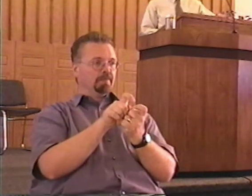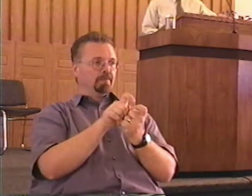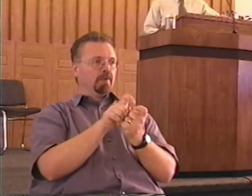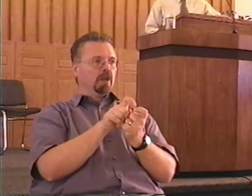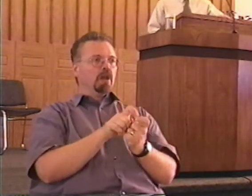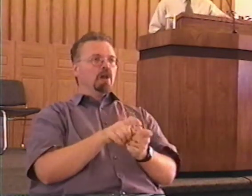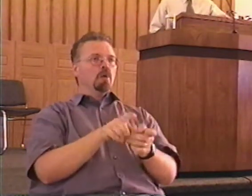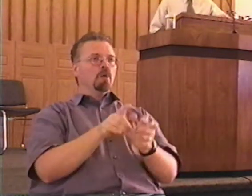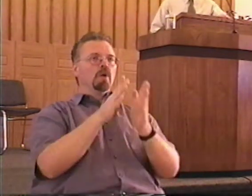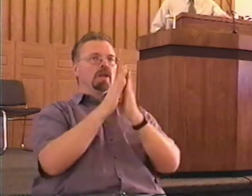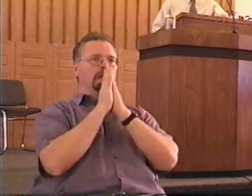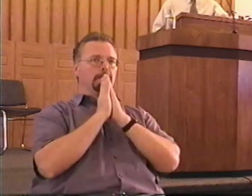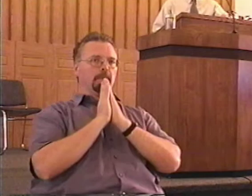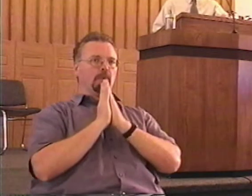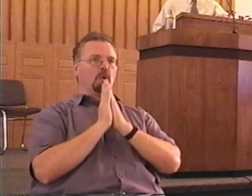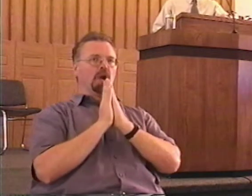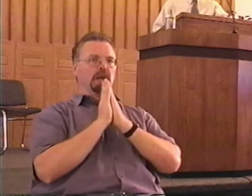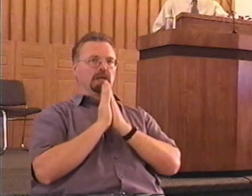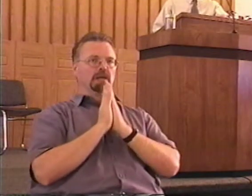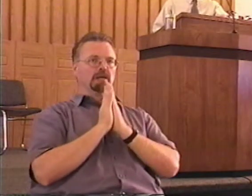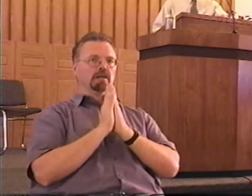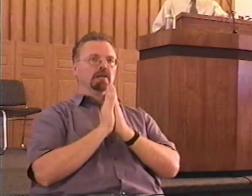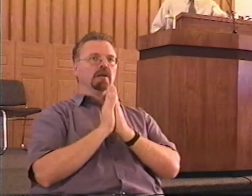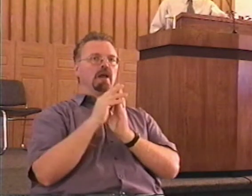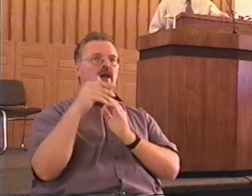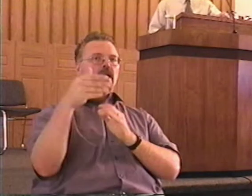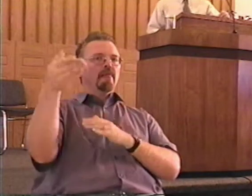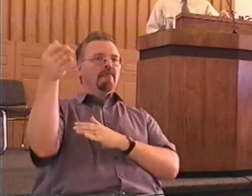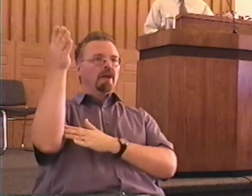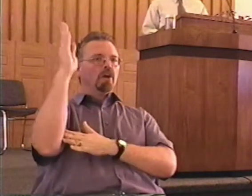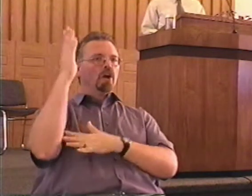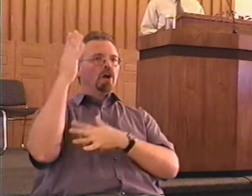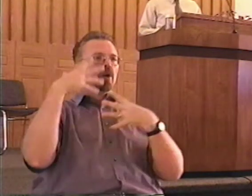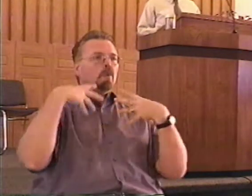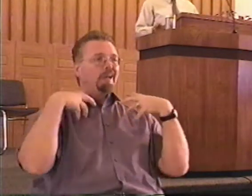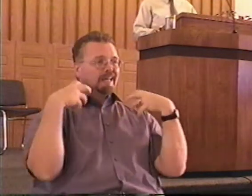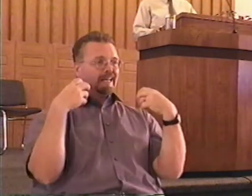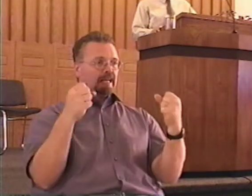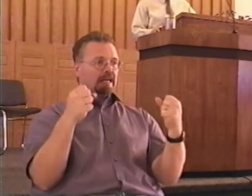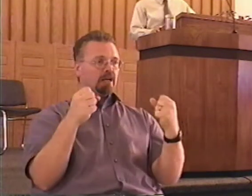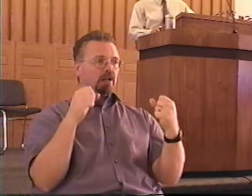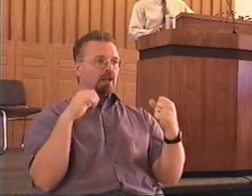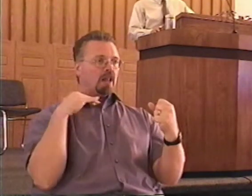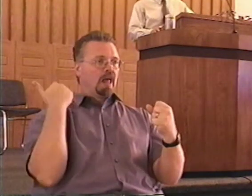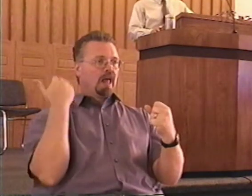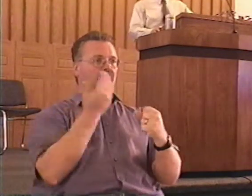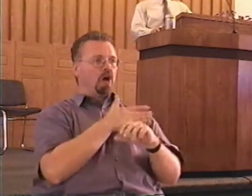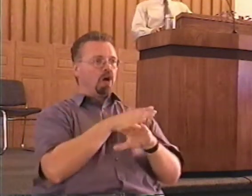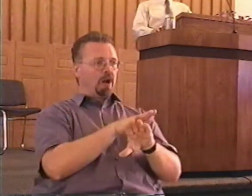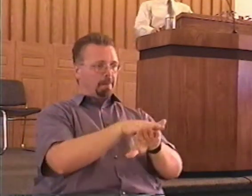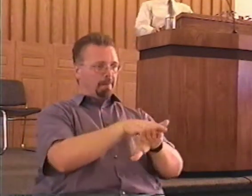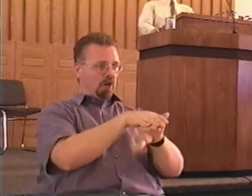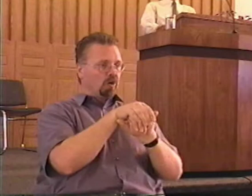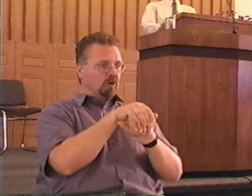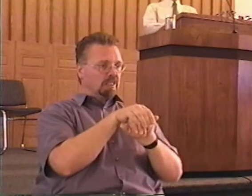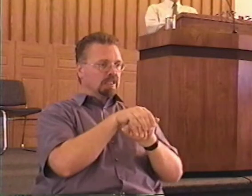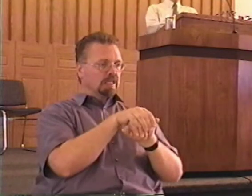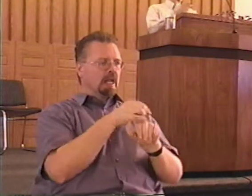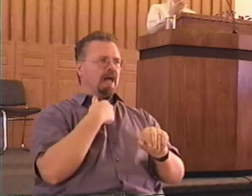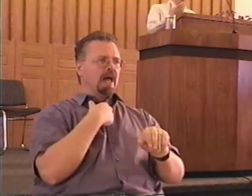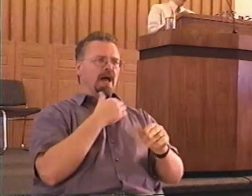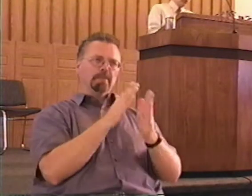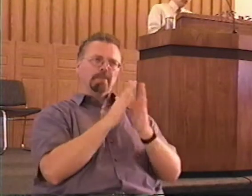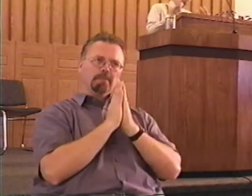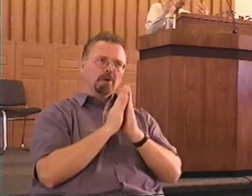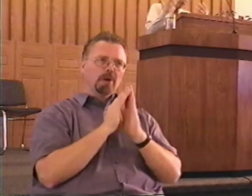Specifically, let's pray that God would heal our hypocrisies. I've been praying. praying